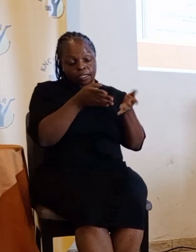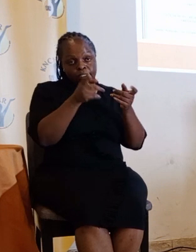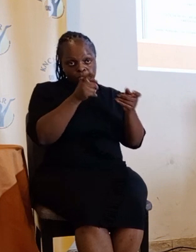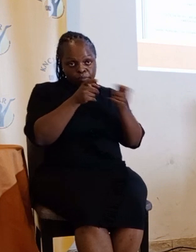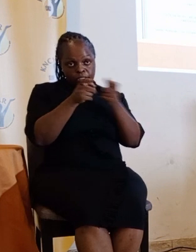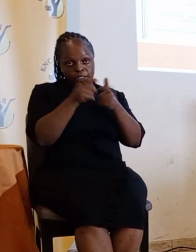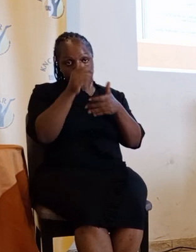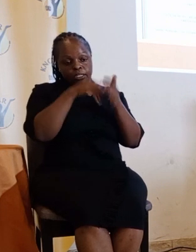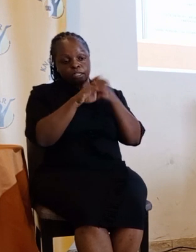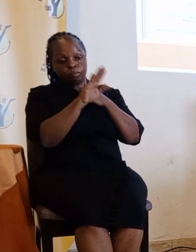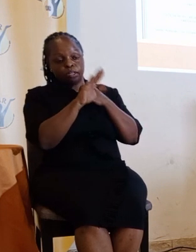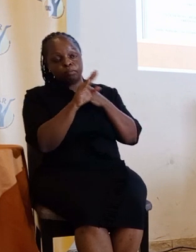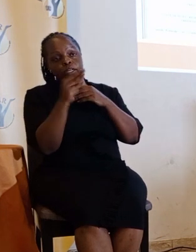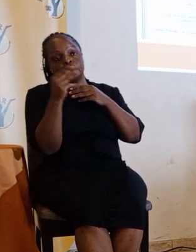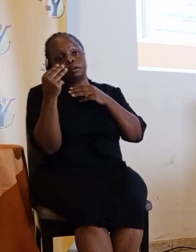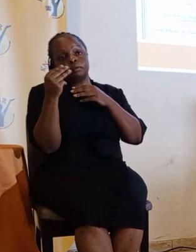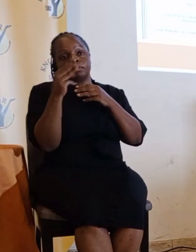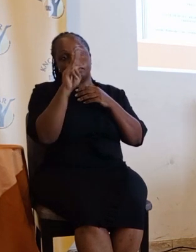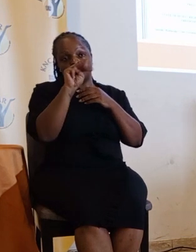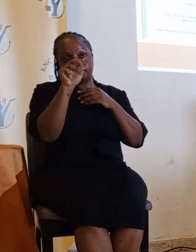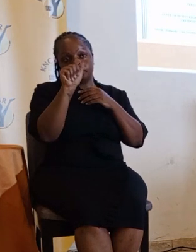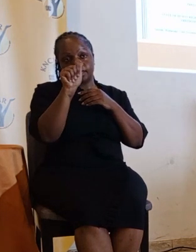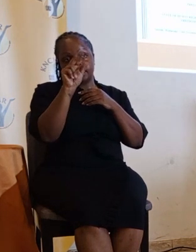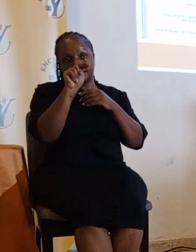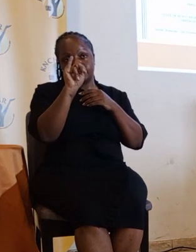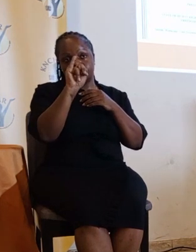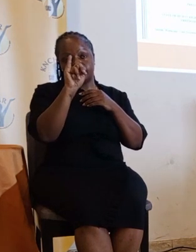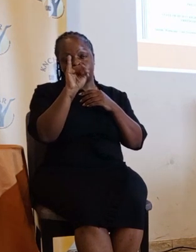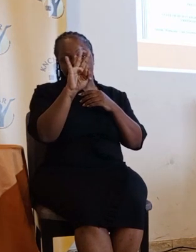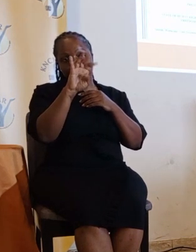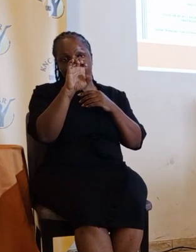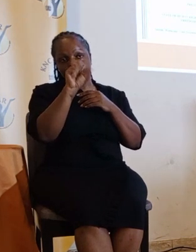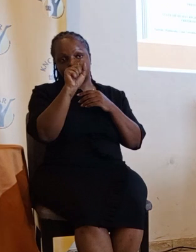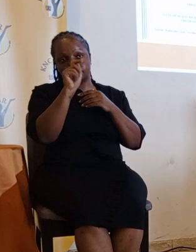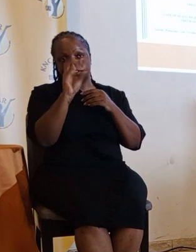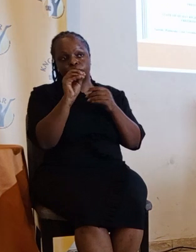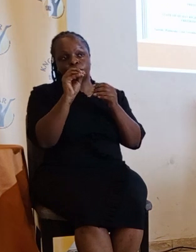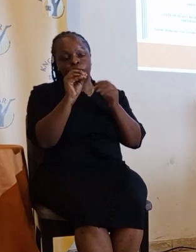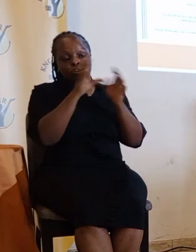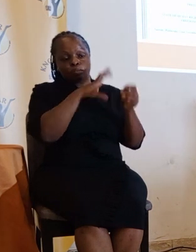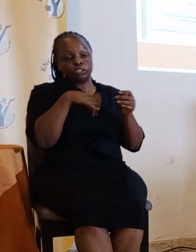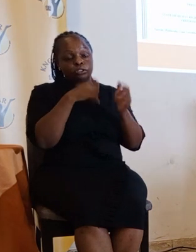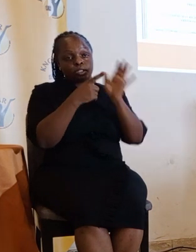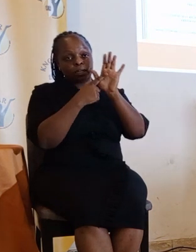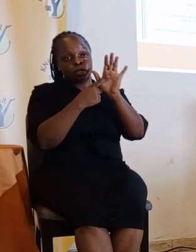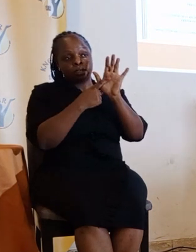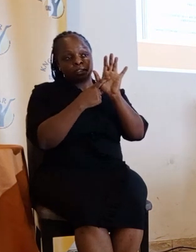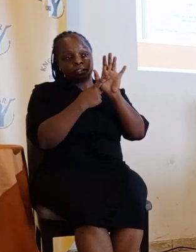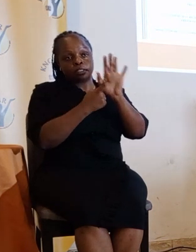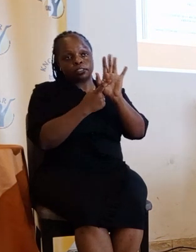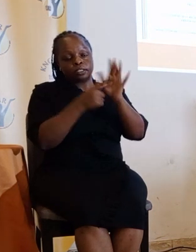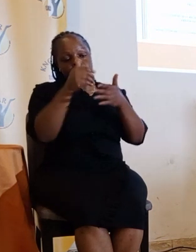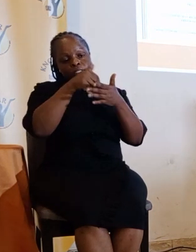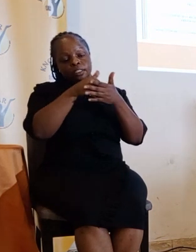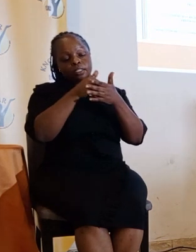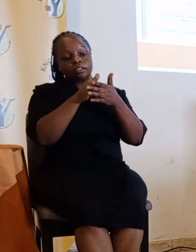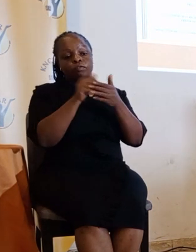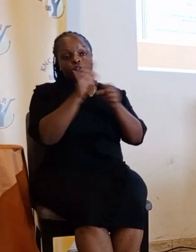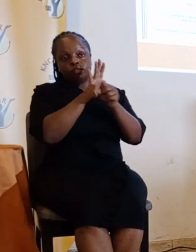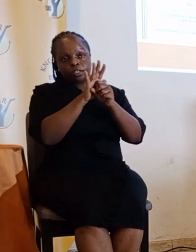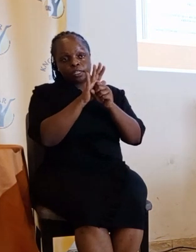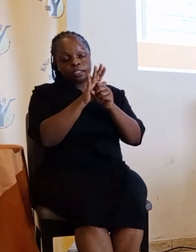in its manifesto. The Commission urges that in its quest to fulfill the right to adequate housing for